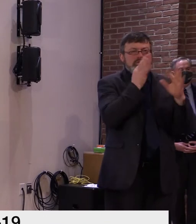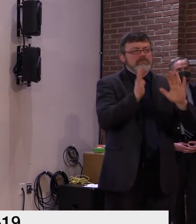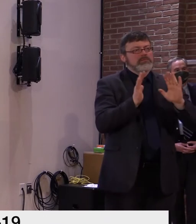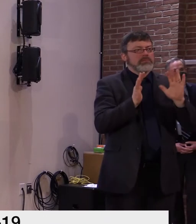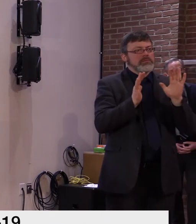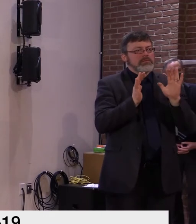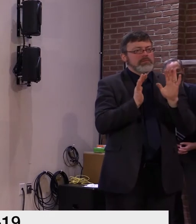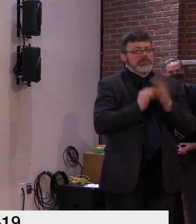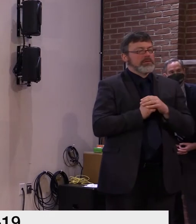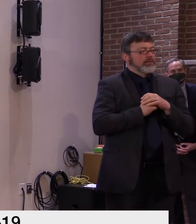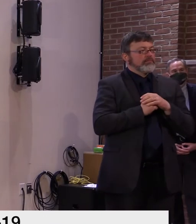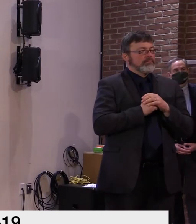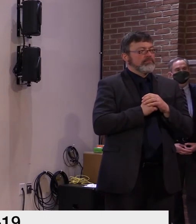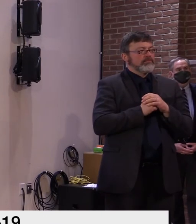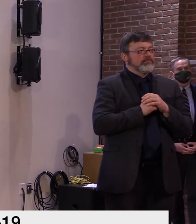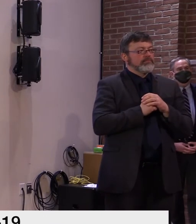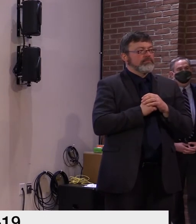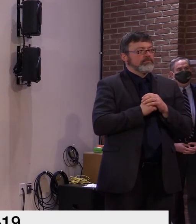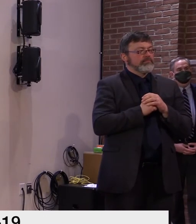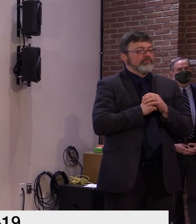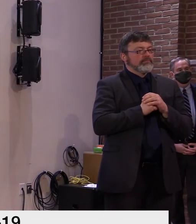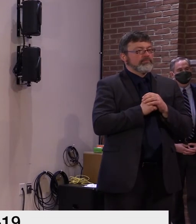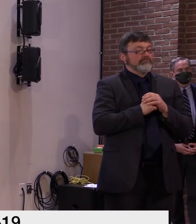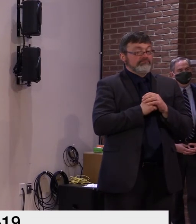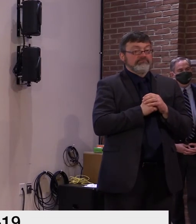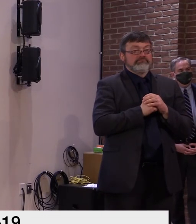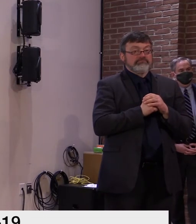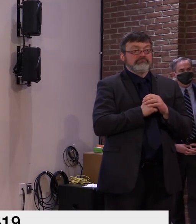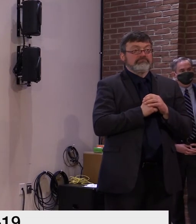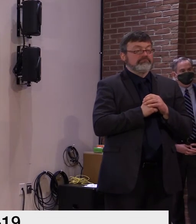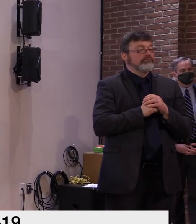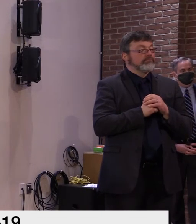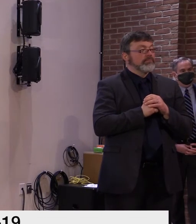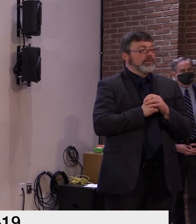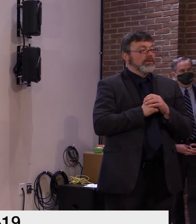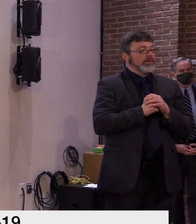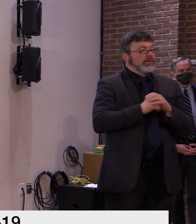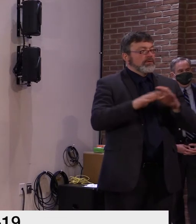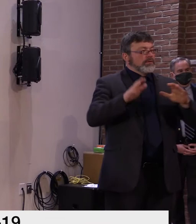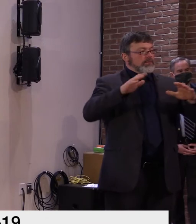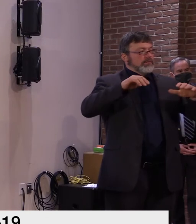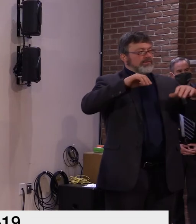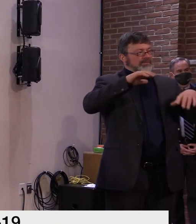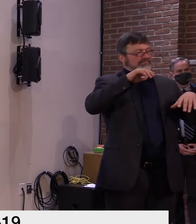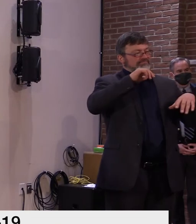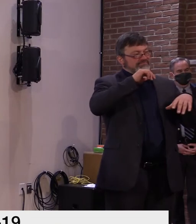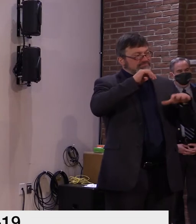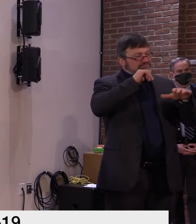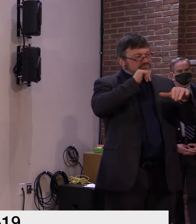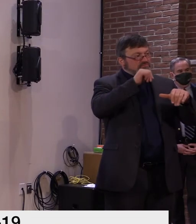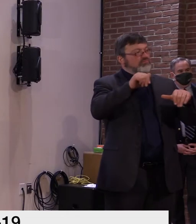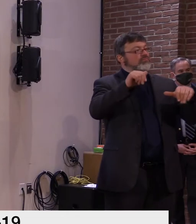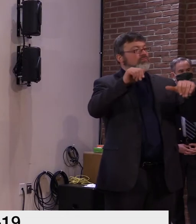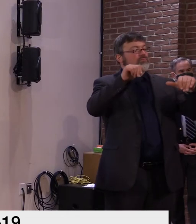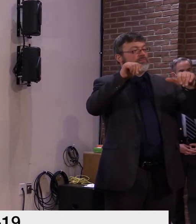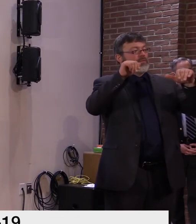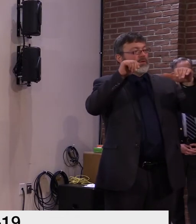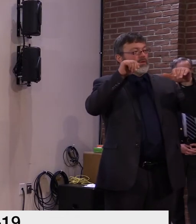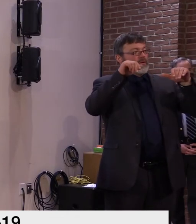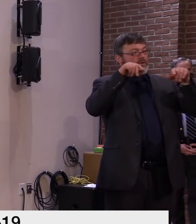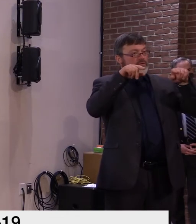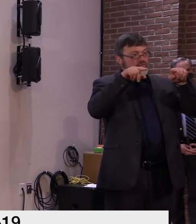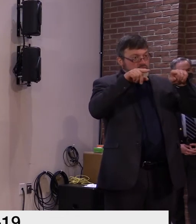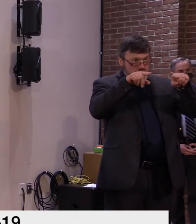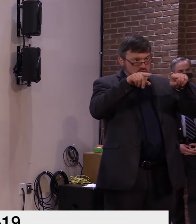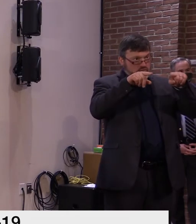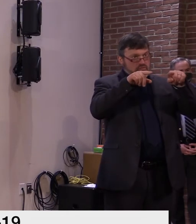politicization of things like masks or personal feelings interfere with what the science has told us